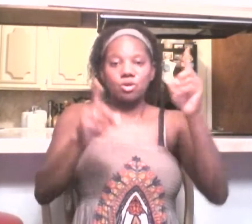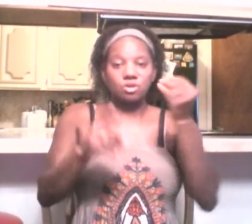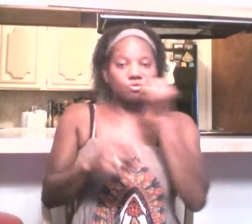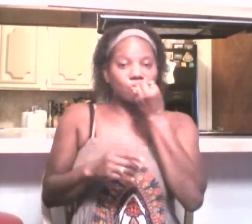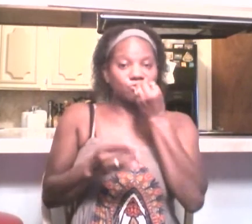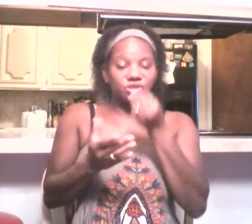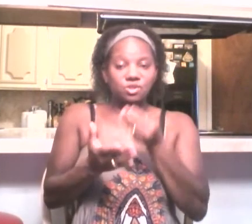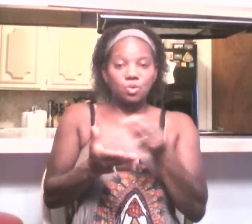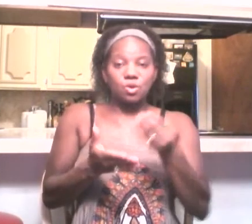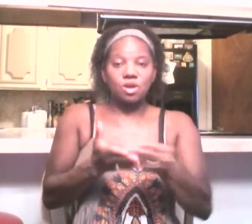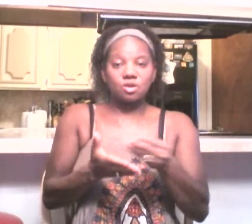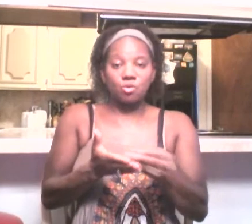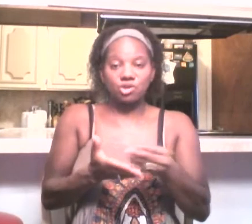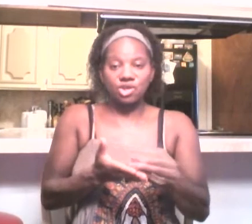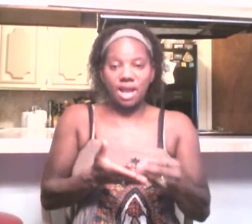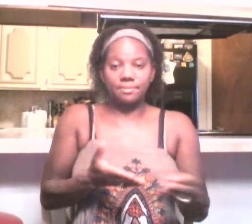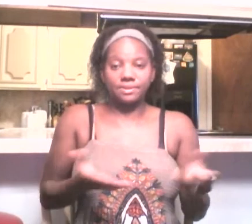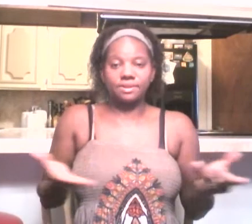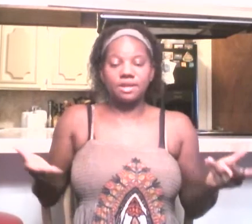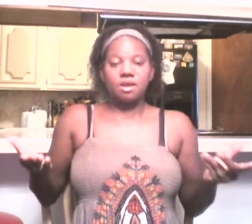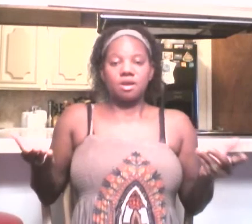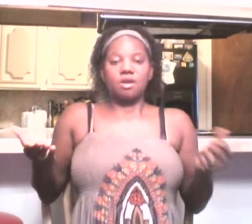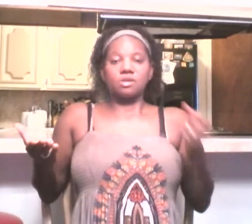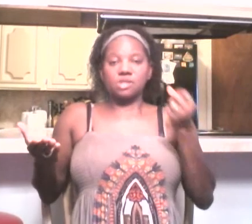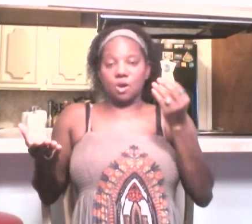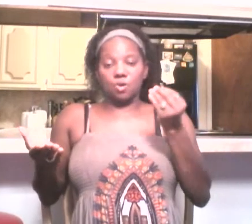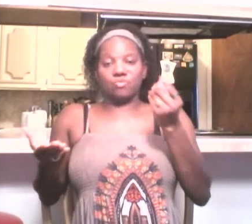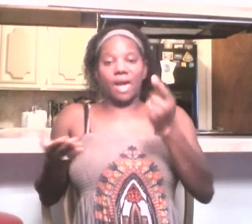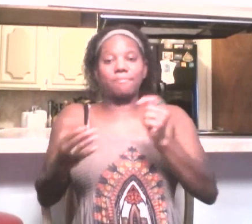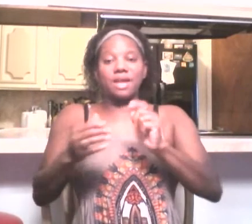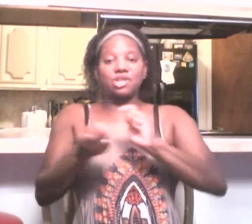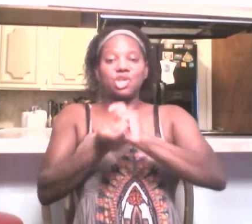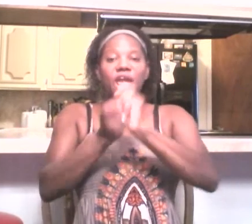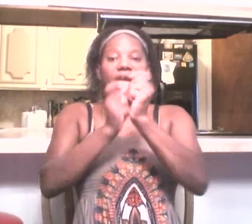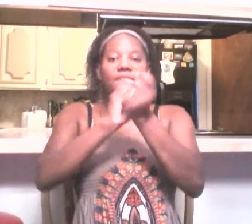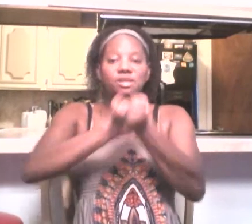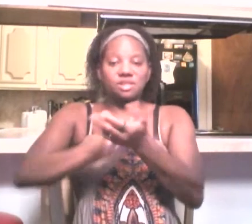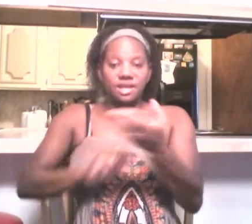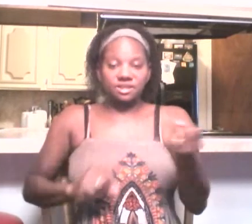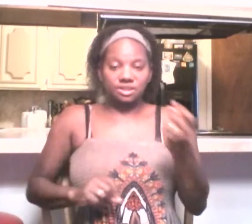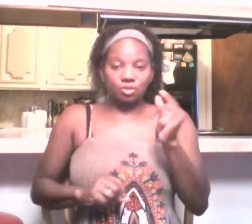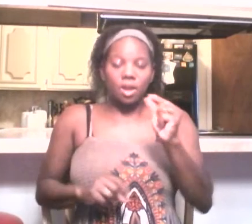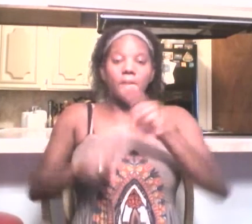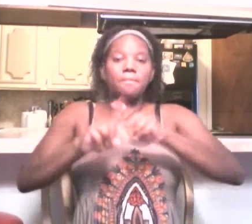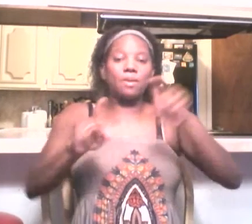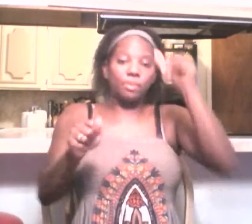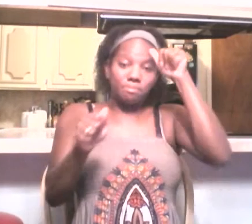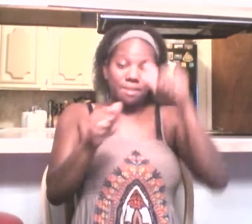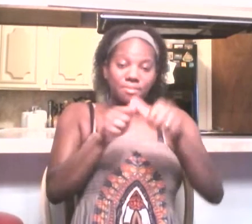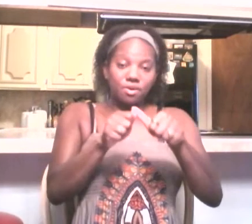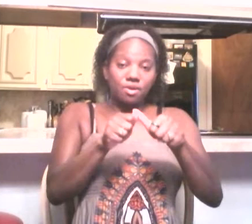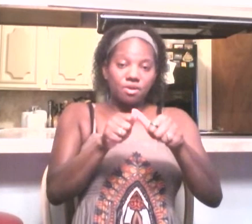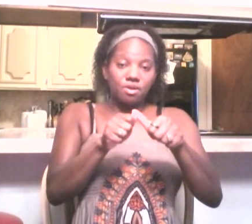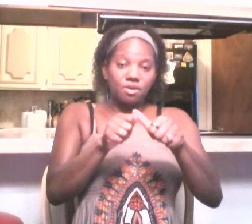to the grocery store, going shopping. So that might change things a little bit. But remember,